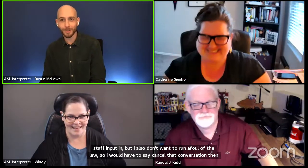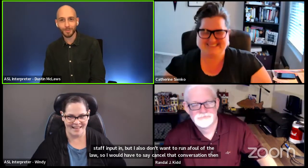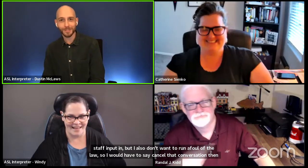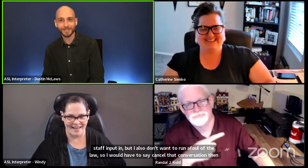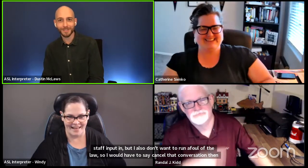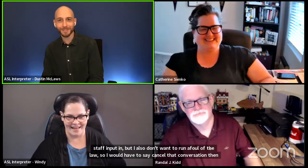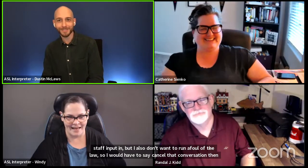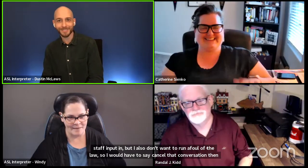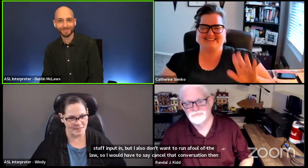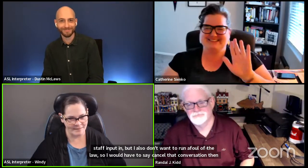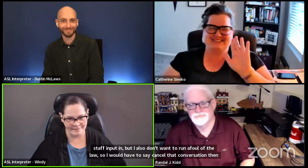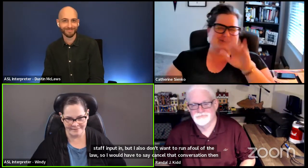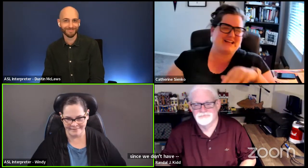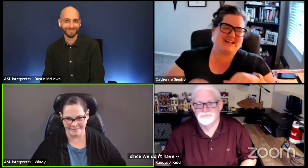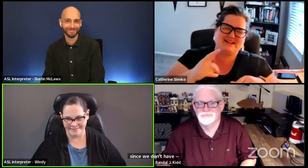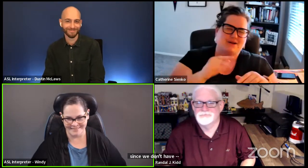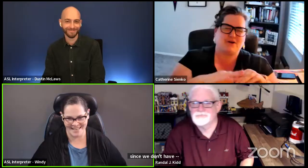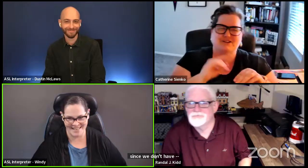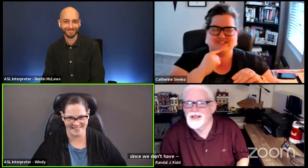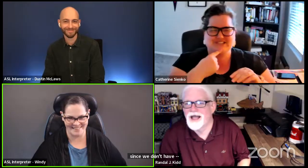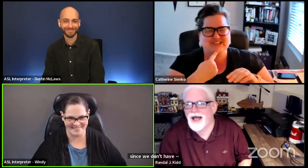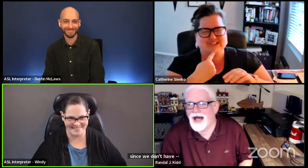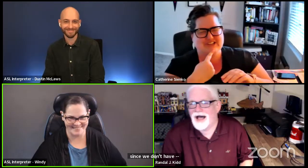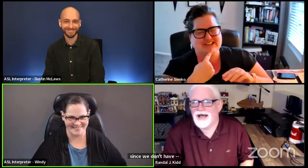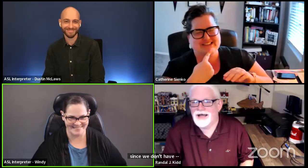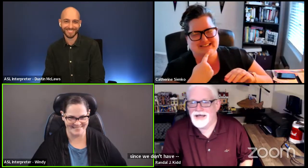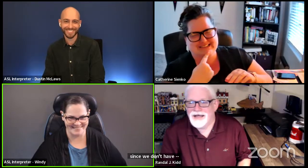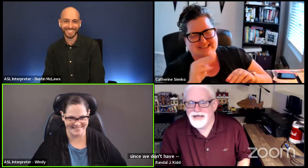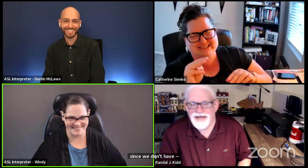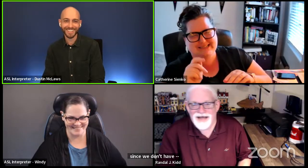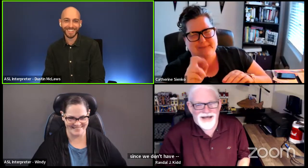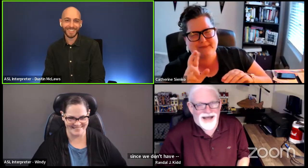known you for 20 plus years. I mean,